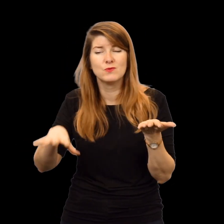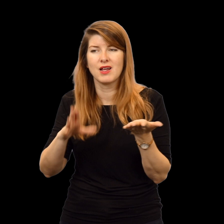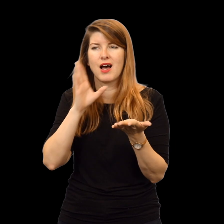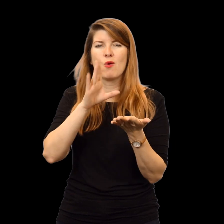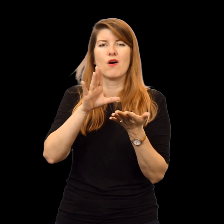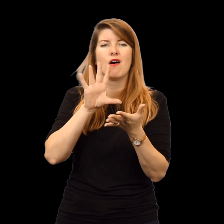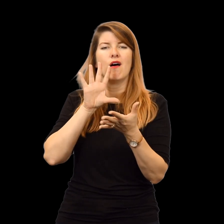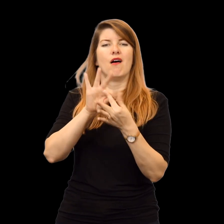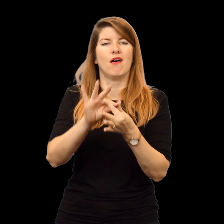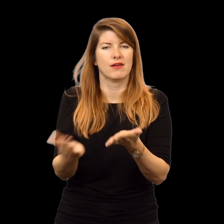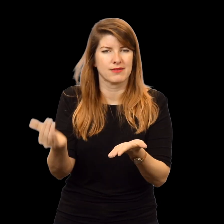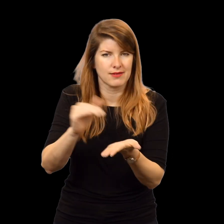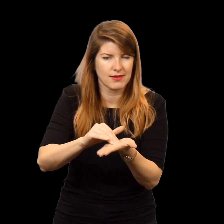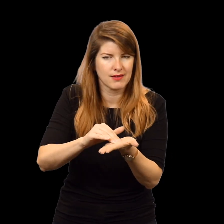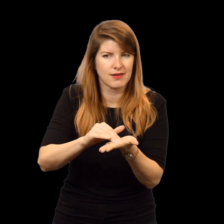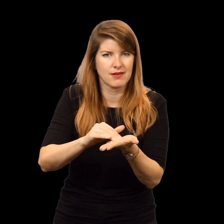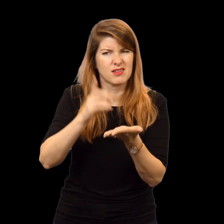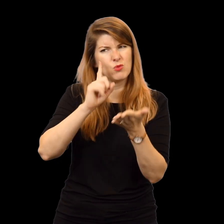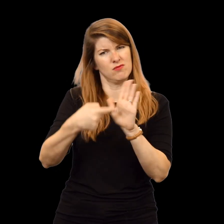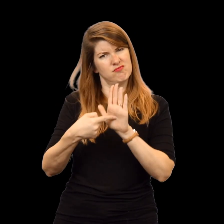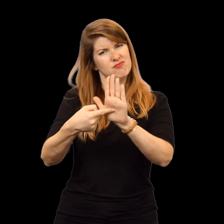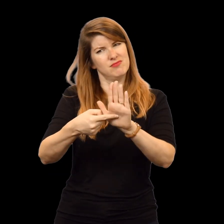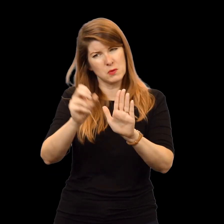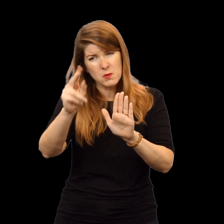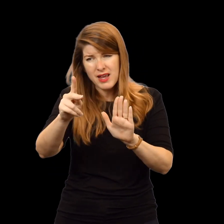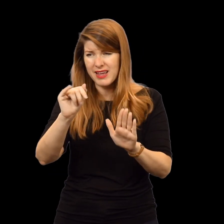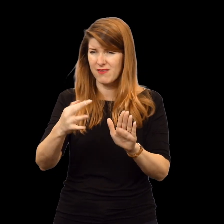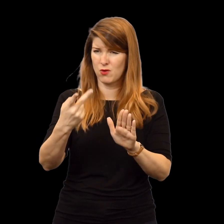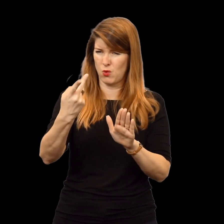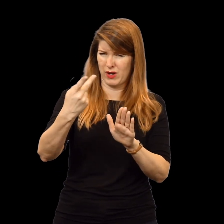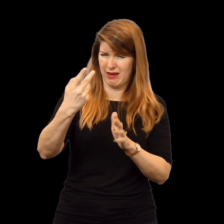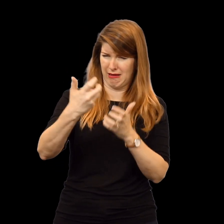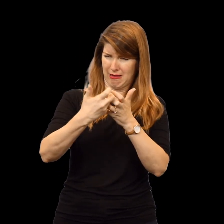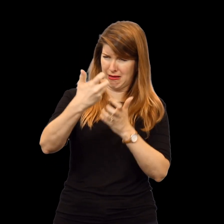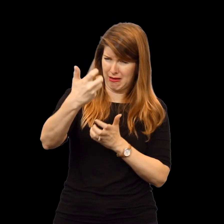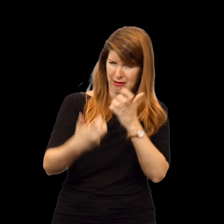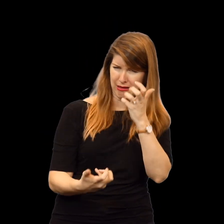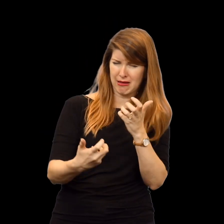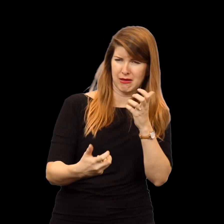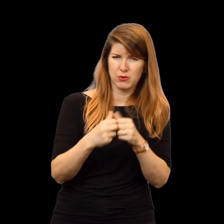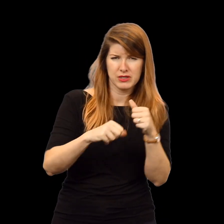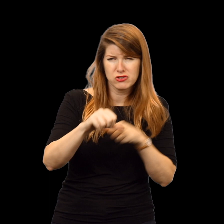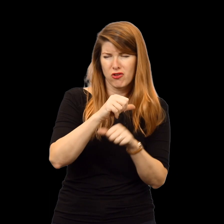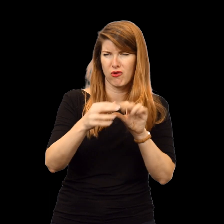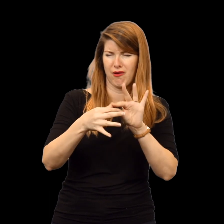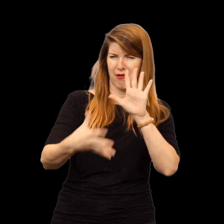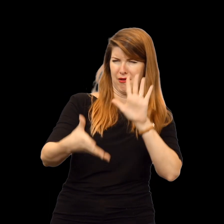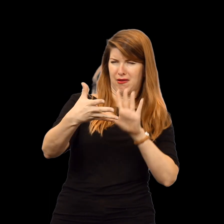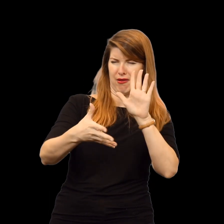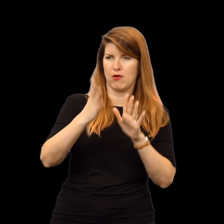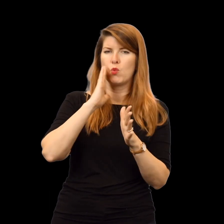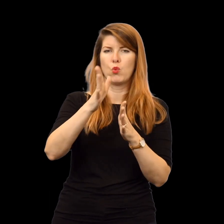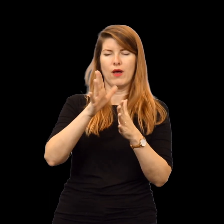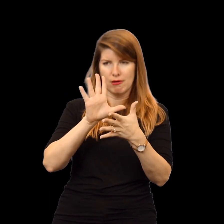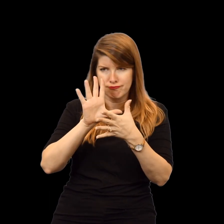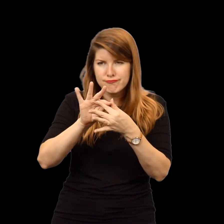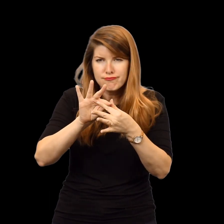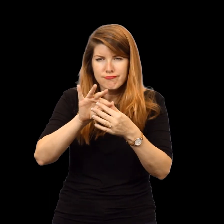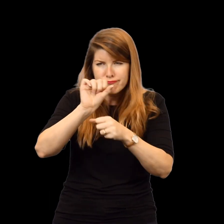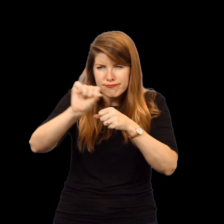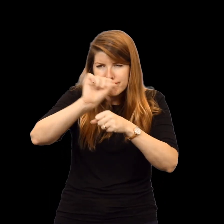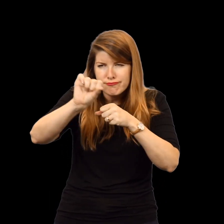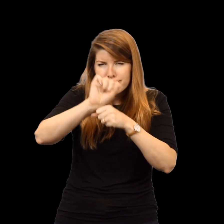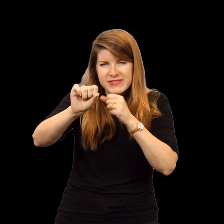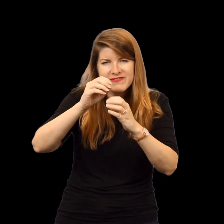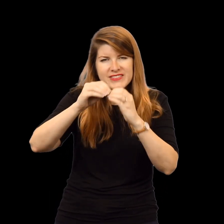to reconnect, that it's okay when we get out of balance or out of sync with each other, that we're going to fix it. And